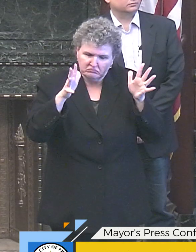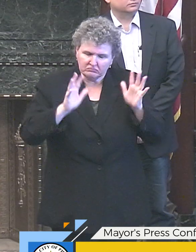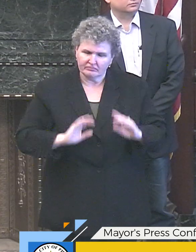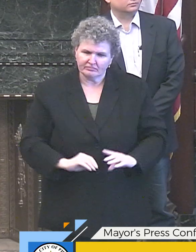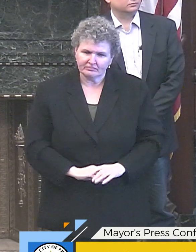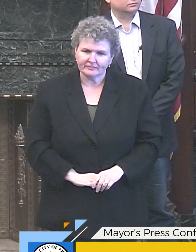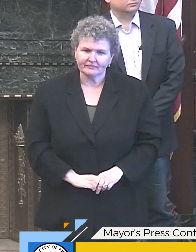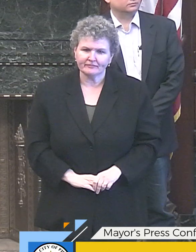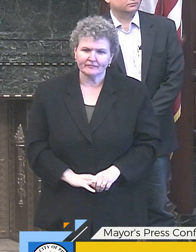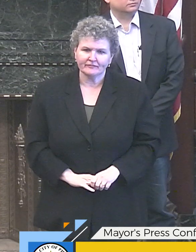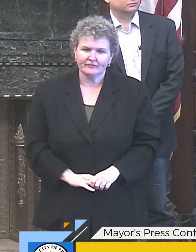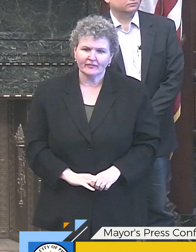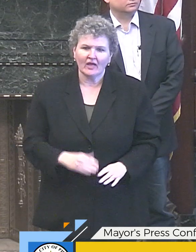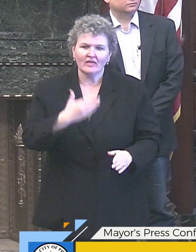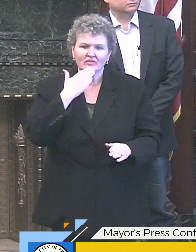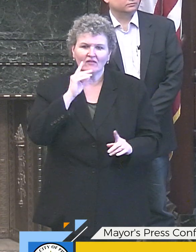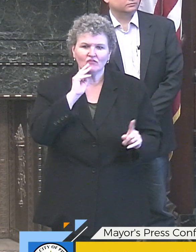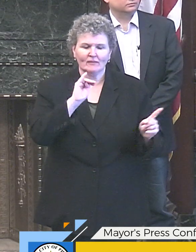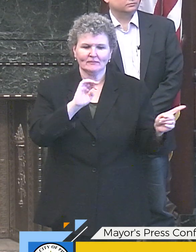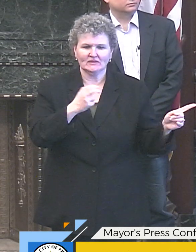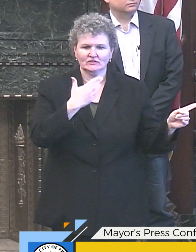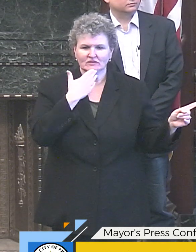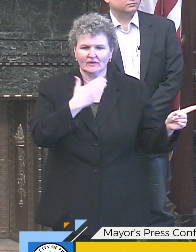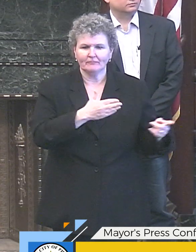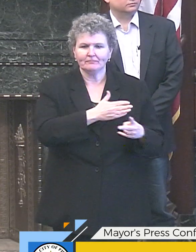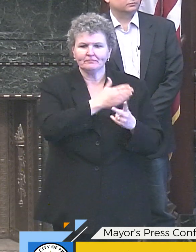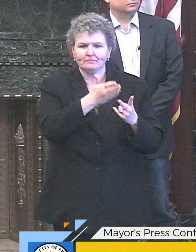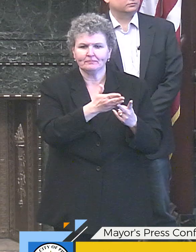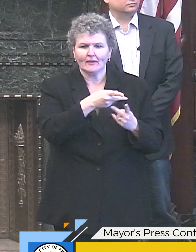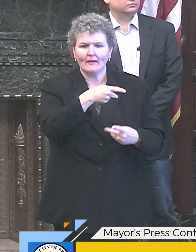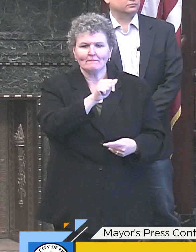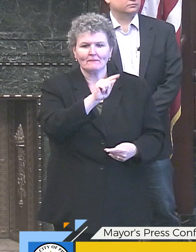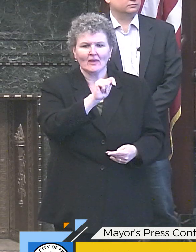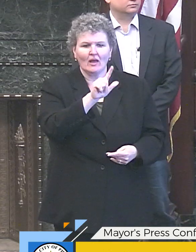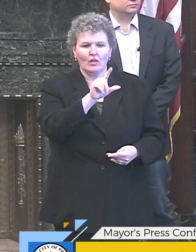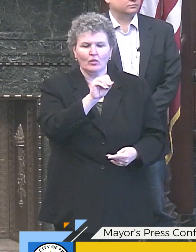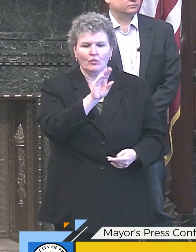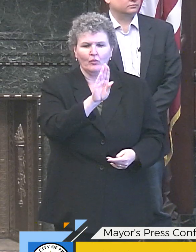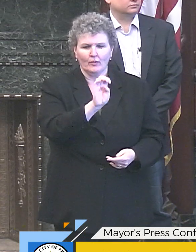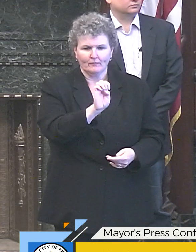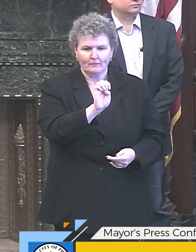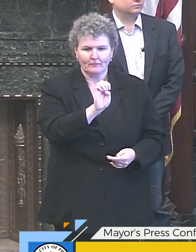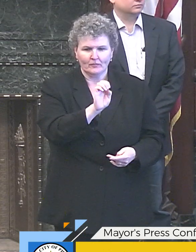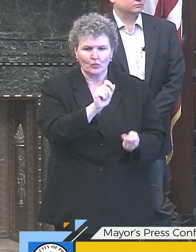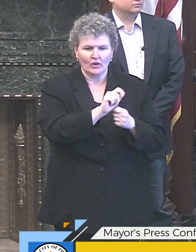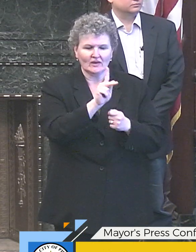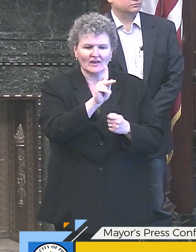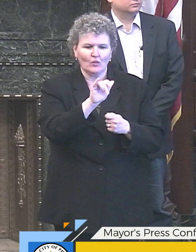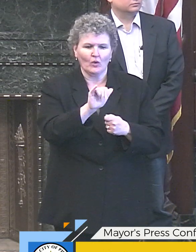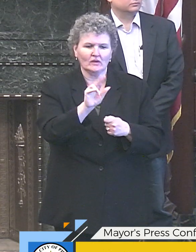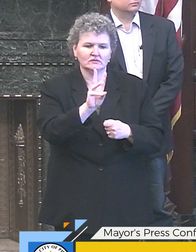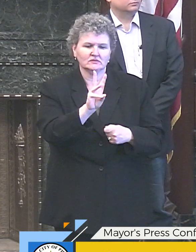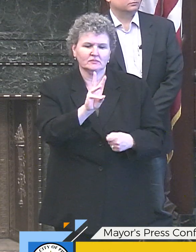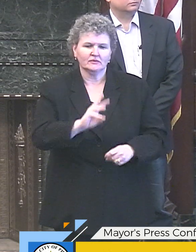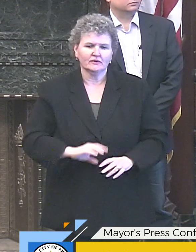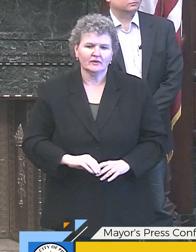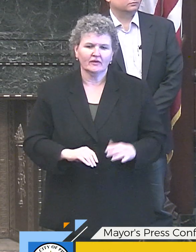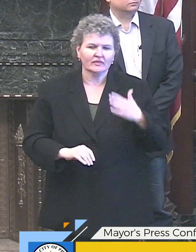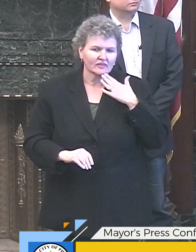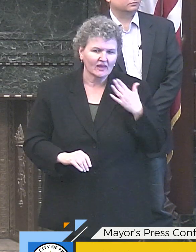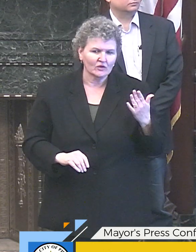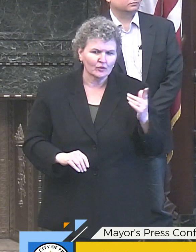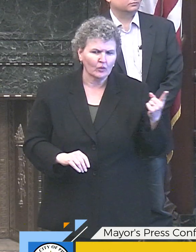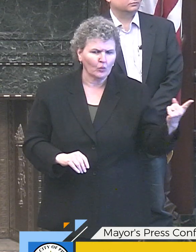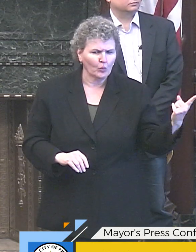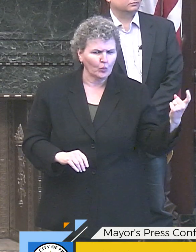Okay, thank you, Mitch. Next, we have Pat Loeb at KYW. You are now unmuted. Thanks. I have questions from a